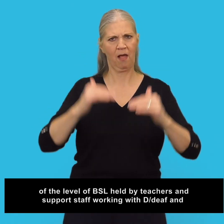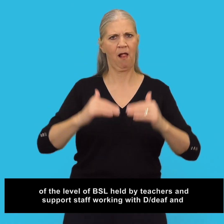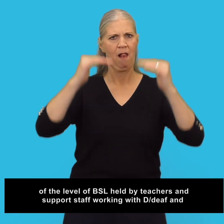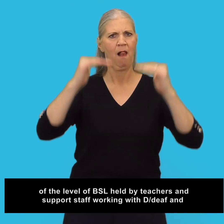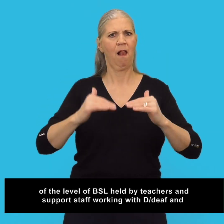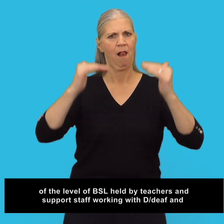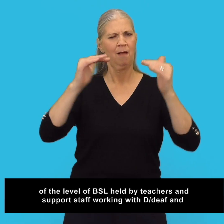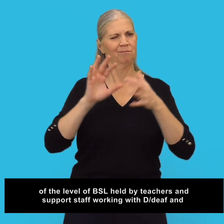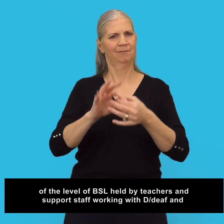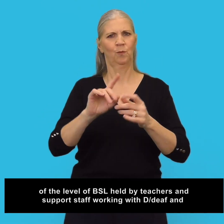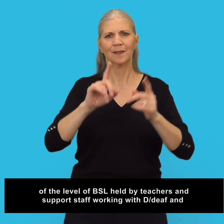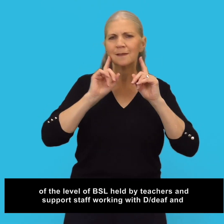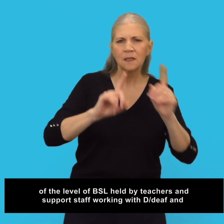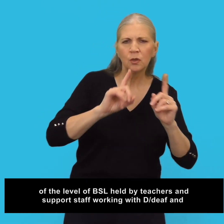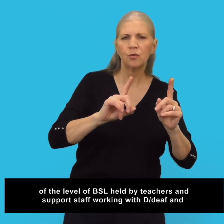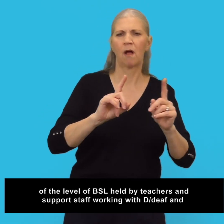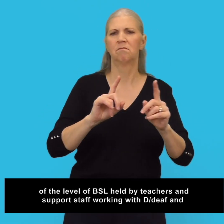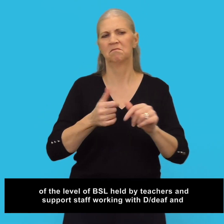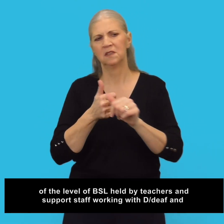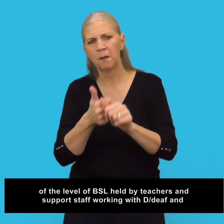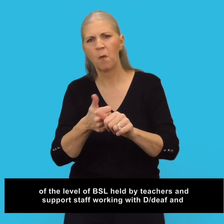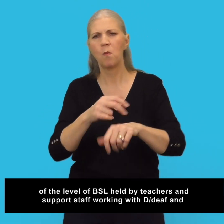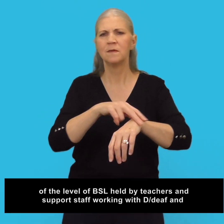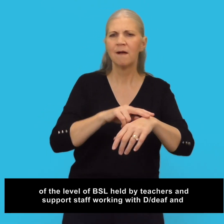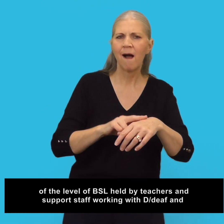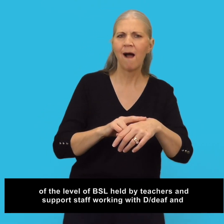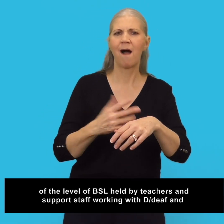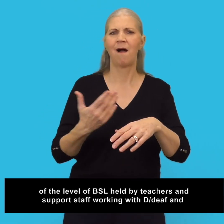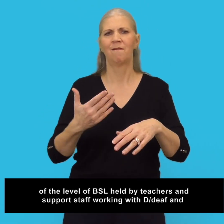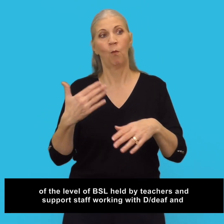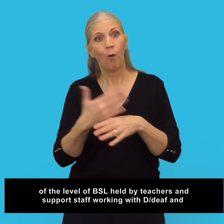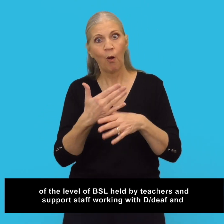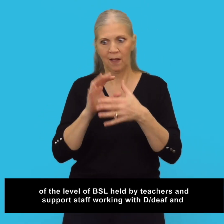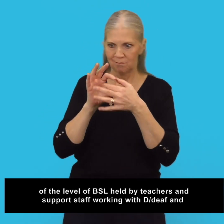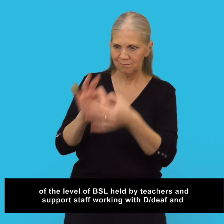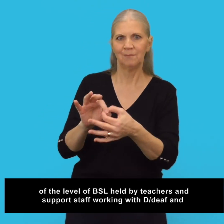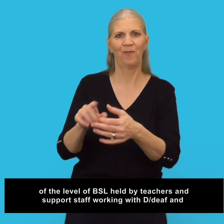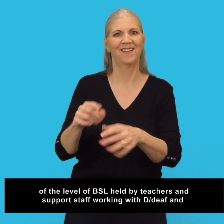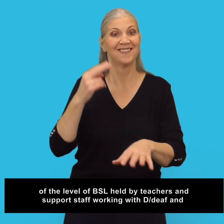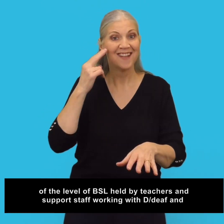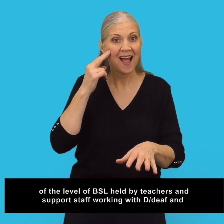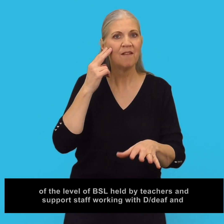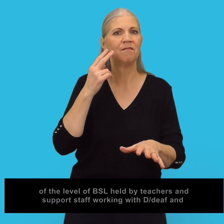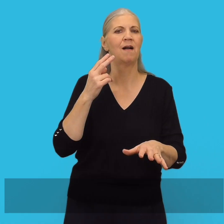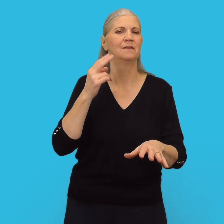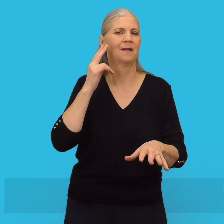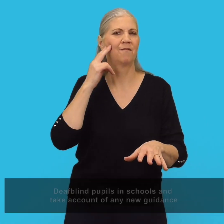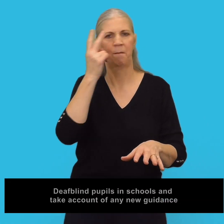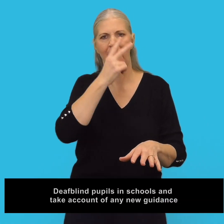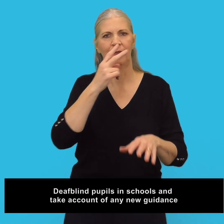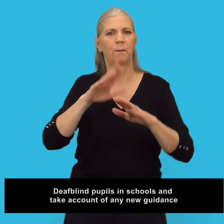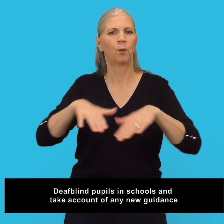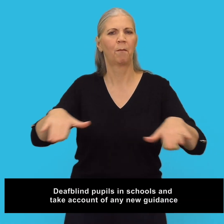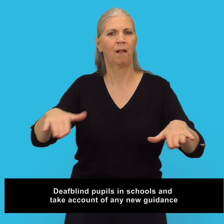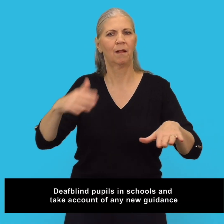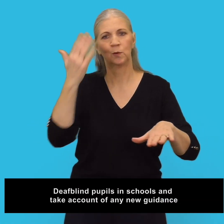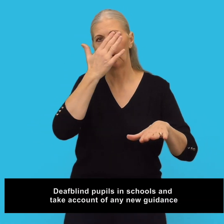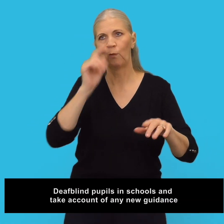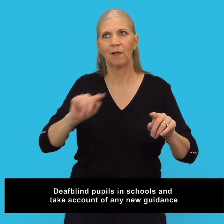level of BSL held by teachers and support staff working with deaf and deafblind pupils in schools